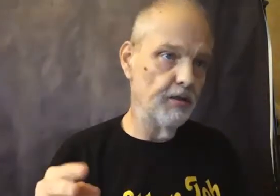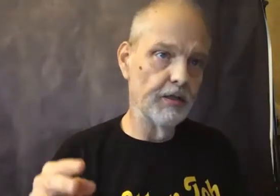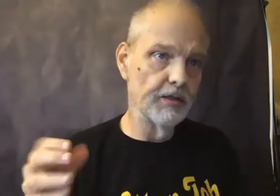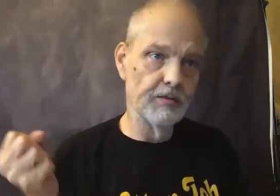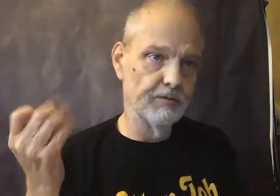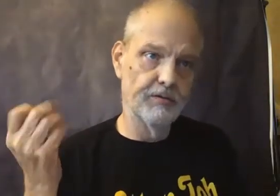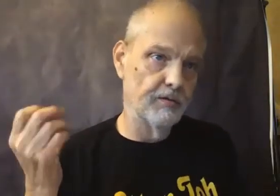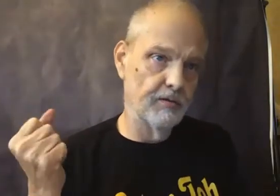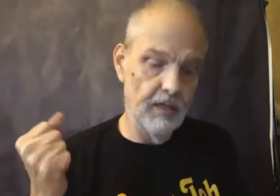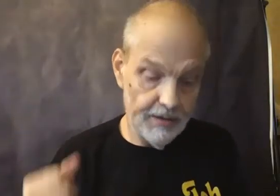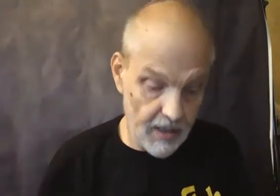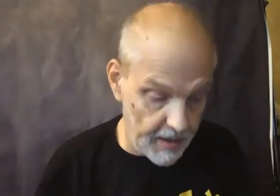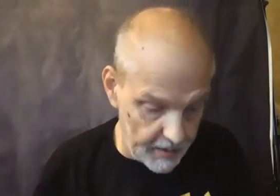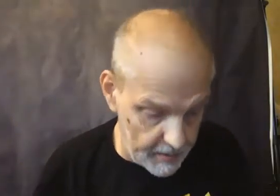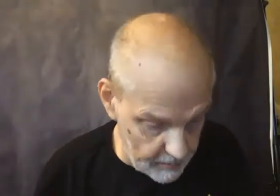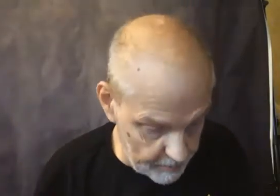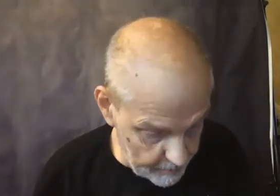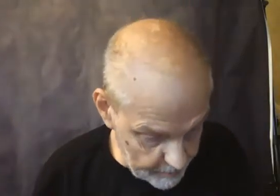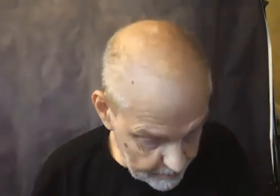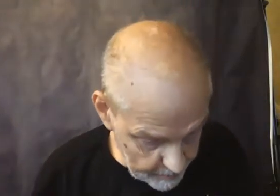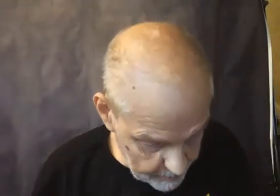can just sign and